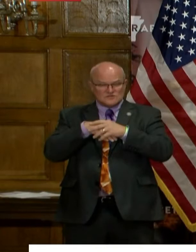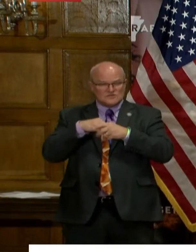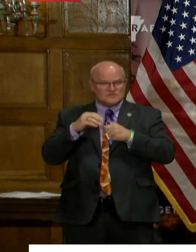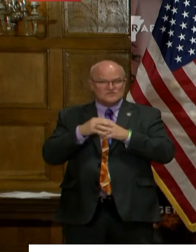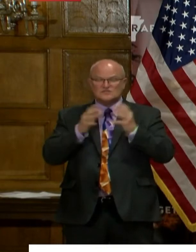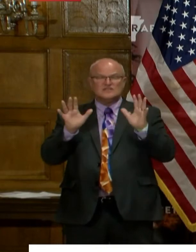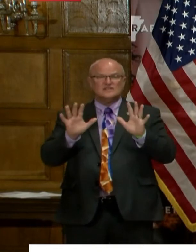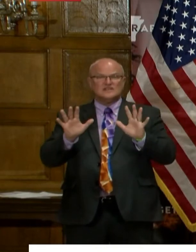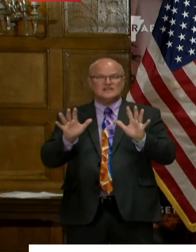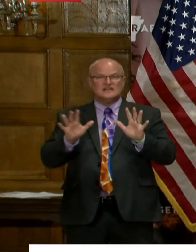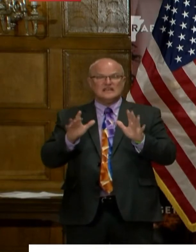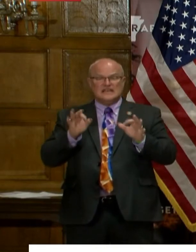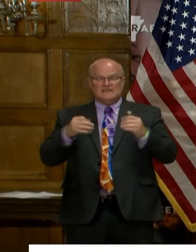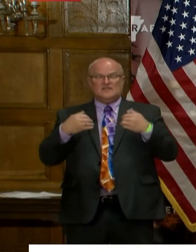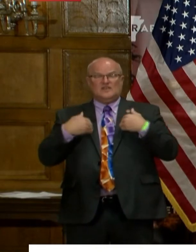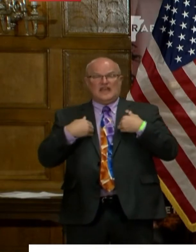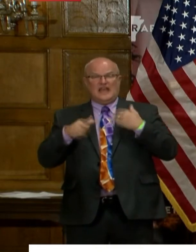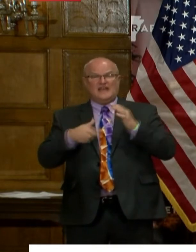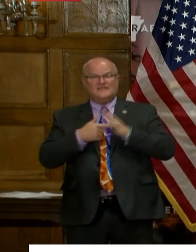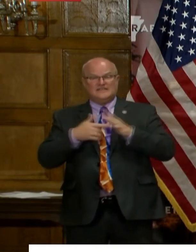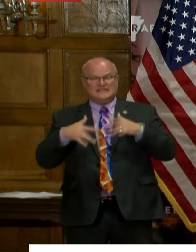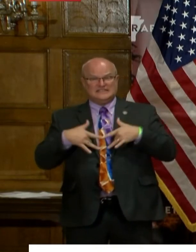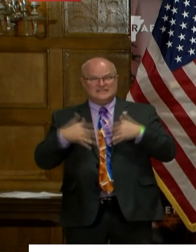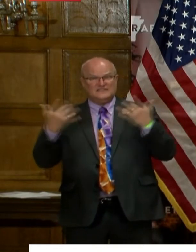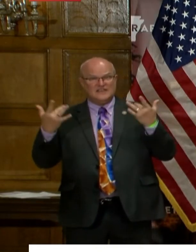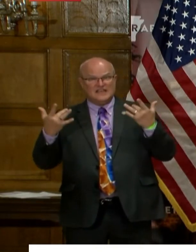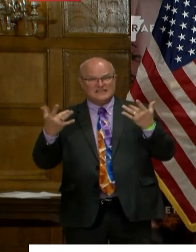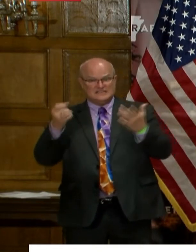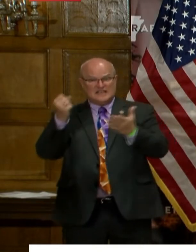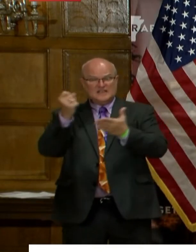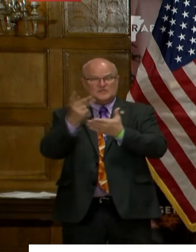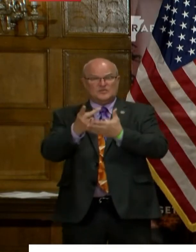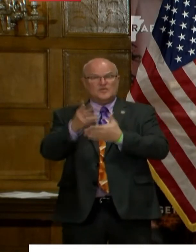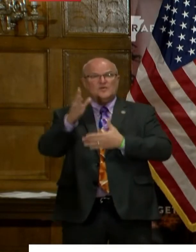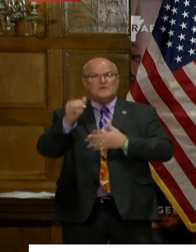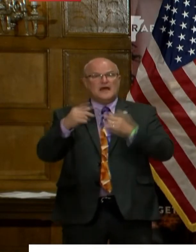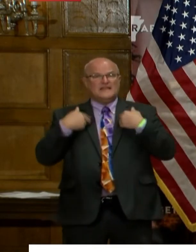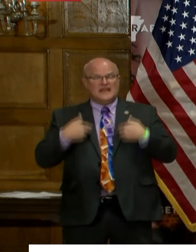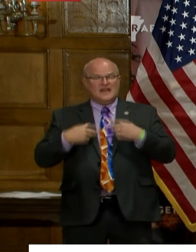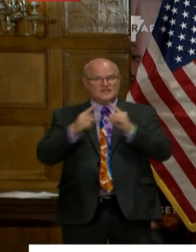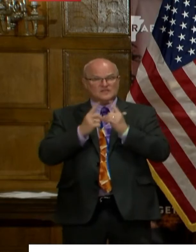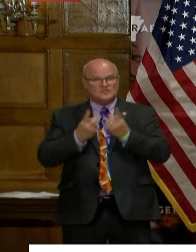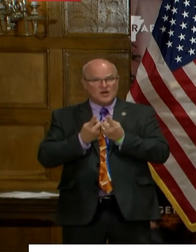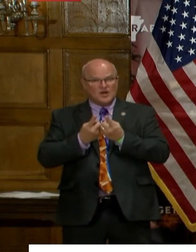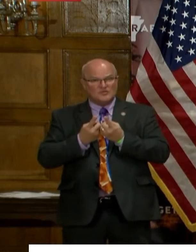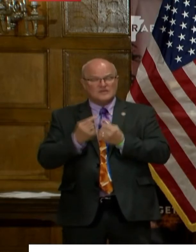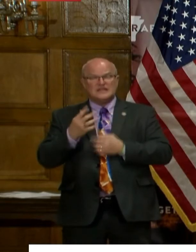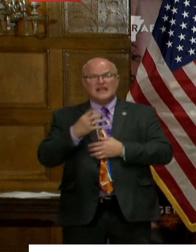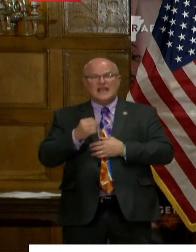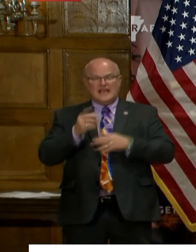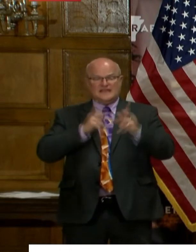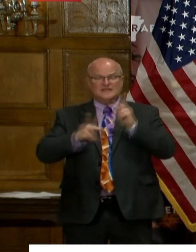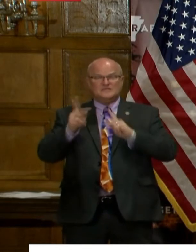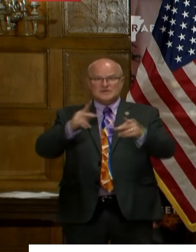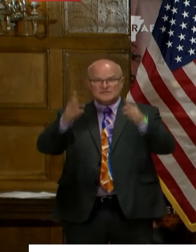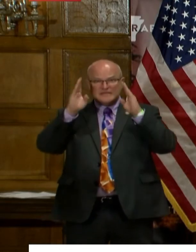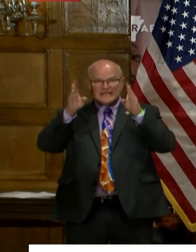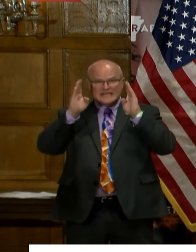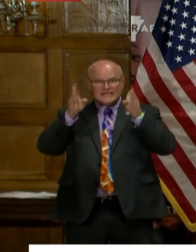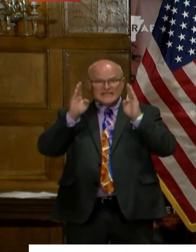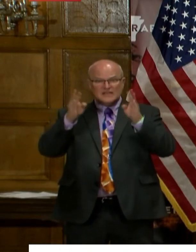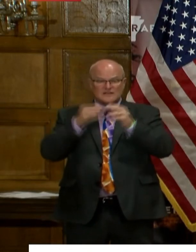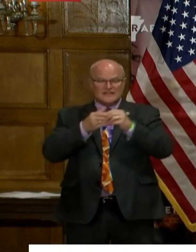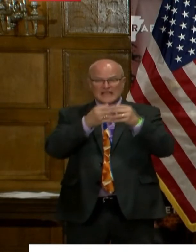So if you have these venues and they're approved by the health department and the individuals adhere to